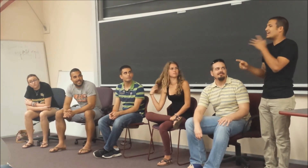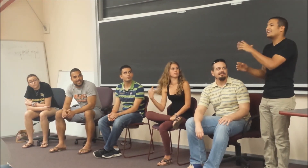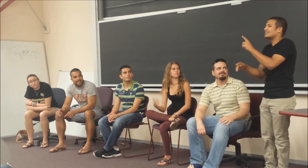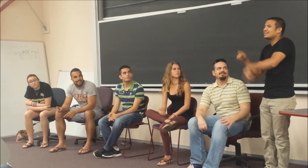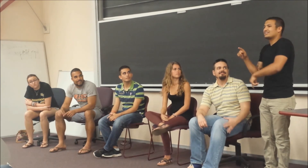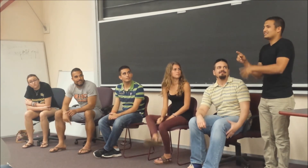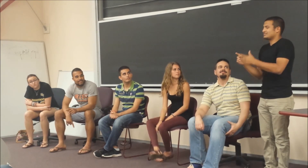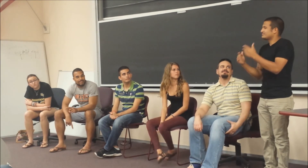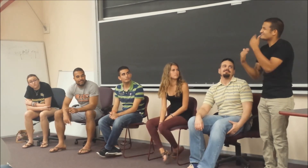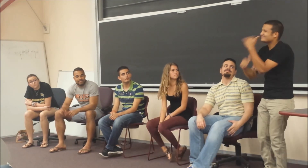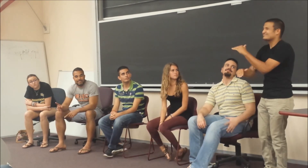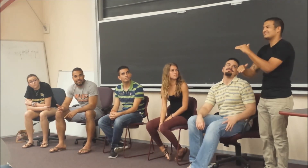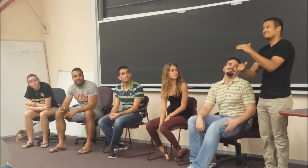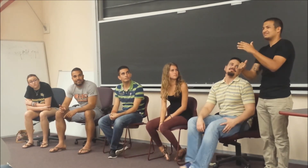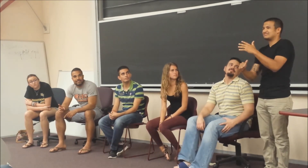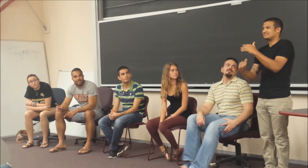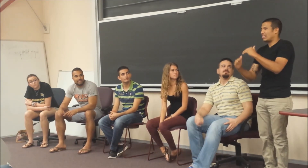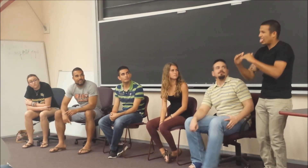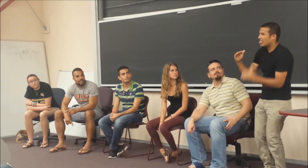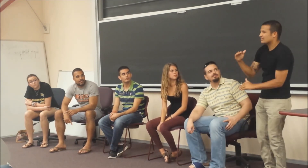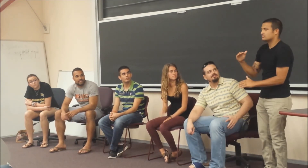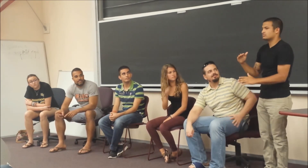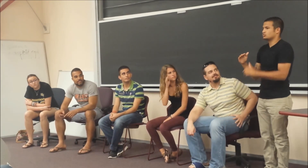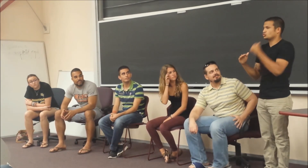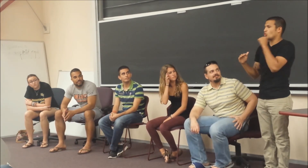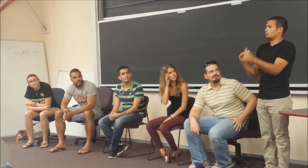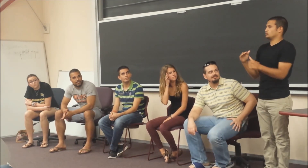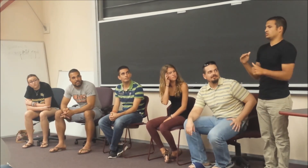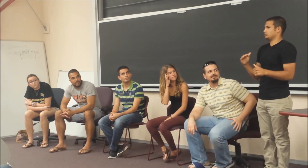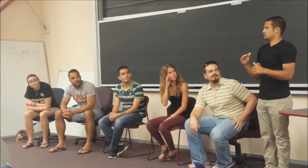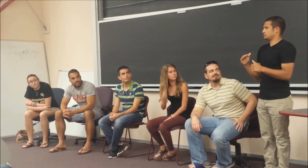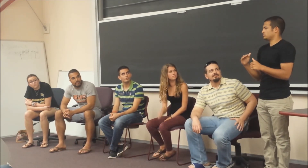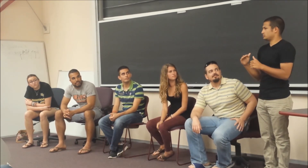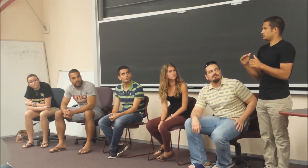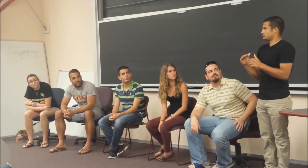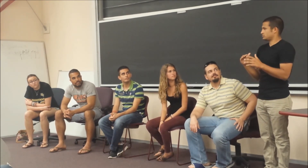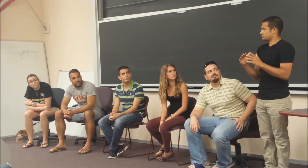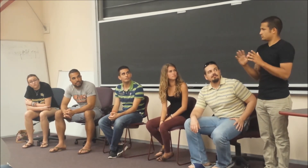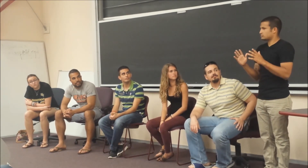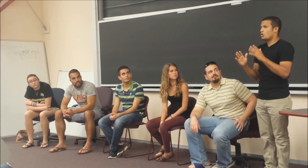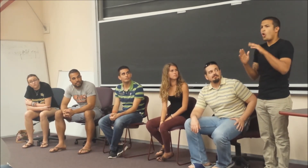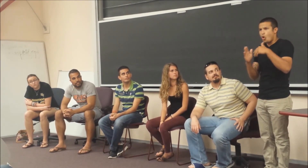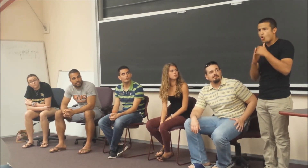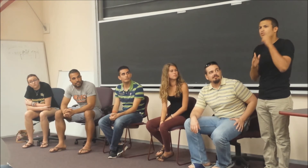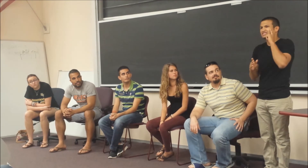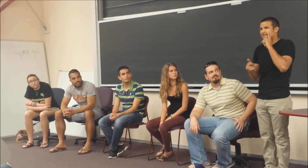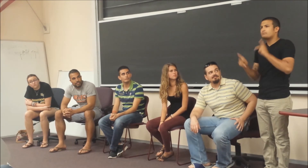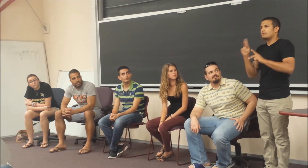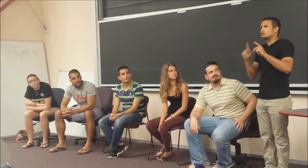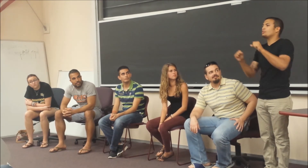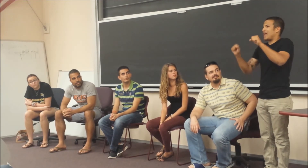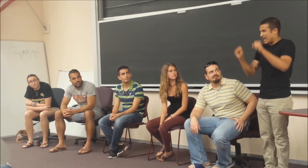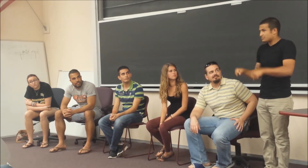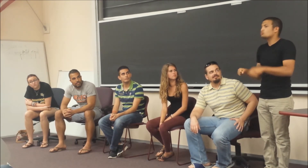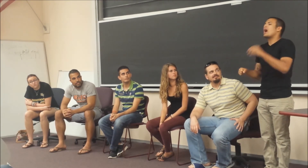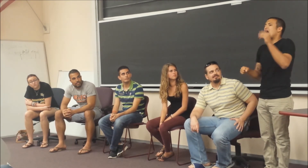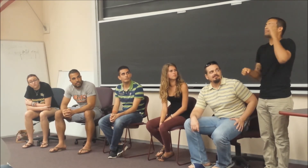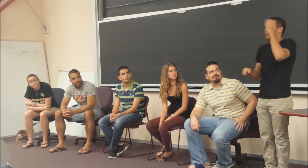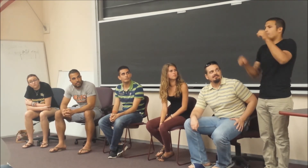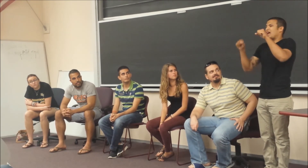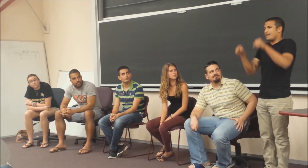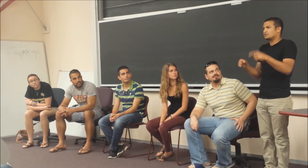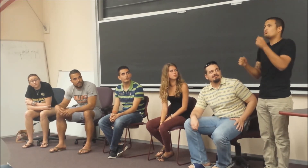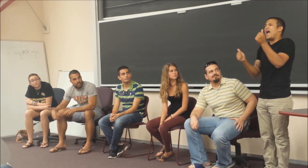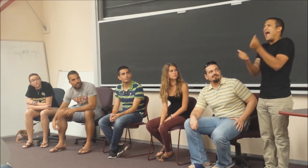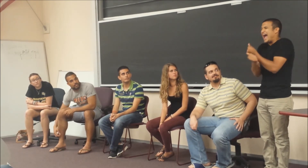are thought of, oh, they can't. I hear people say, oh, it's a limitation. We're thought less of, but it's not true. All deaf